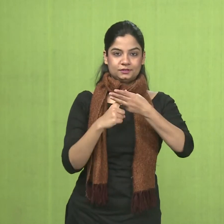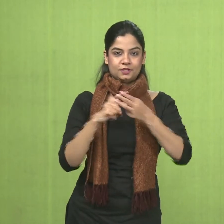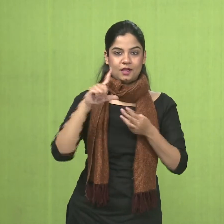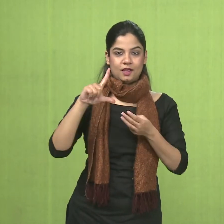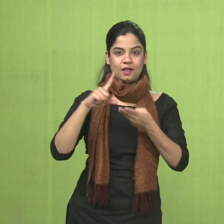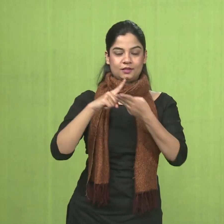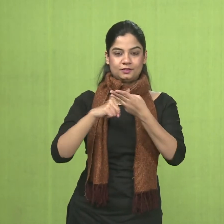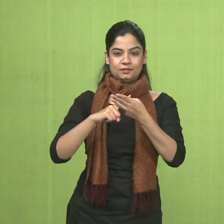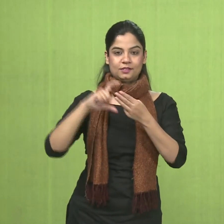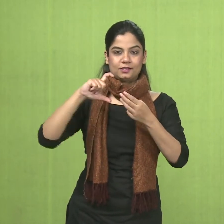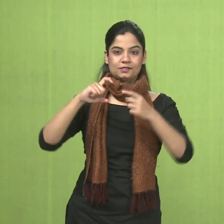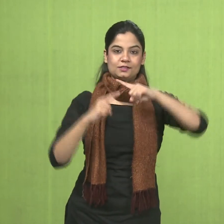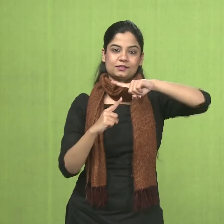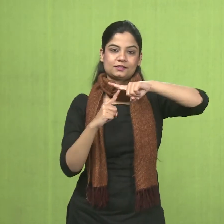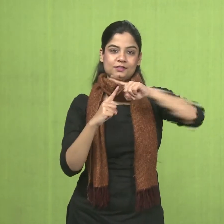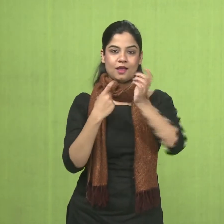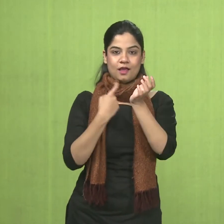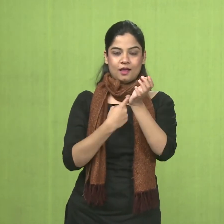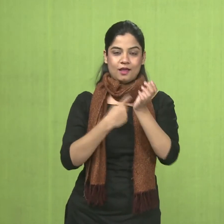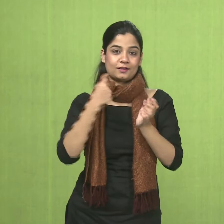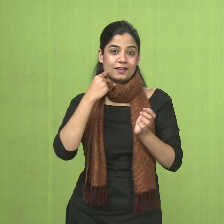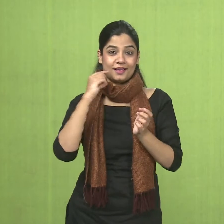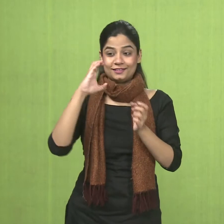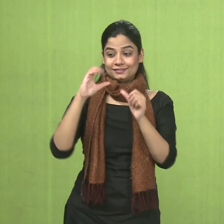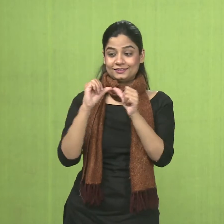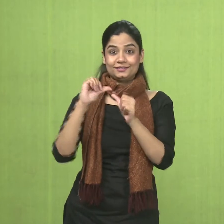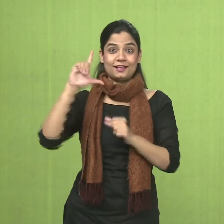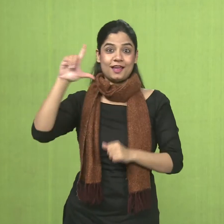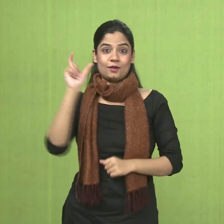Electrical, concerned with electricity, something that produces electricity.